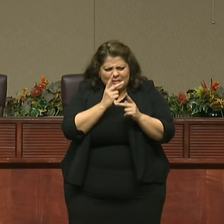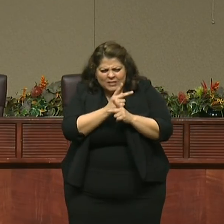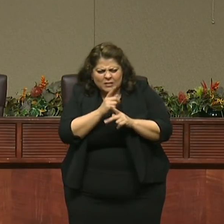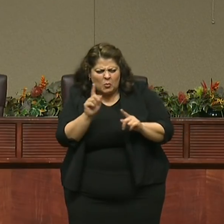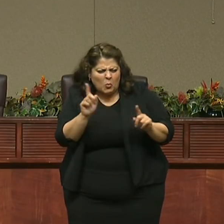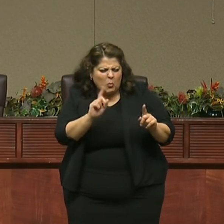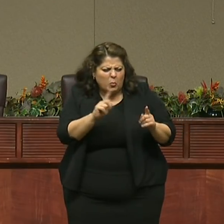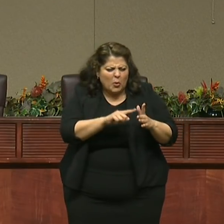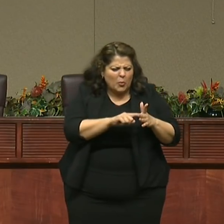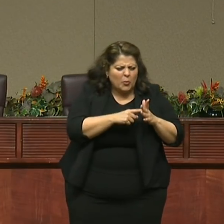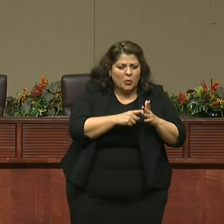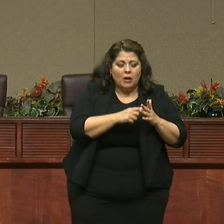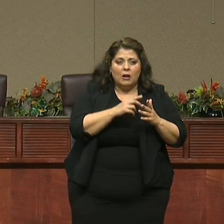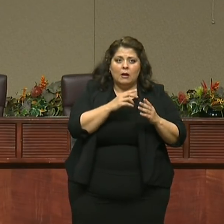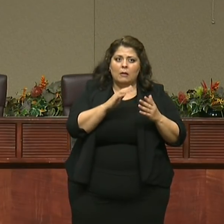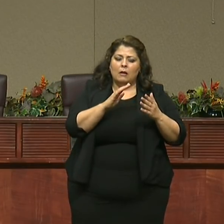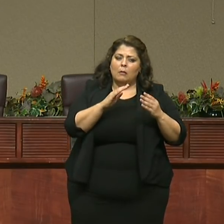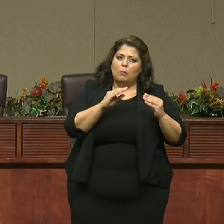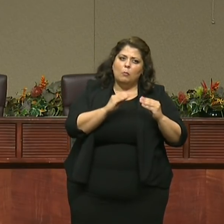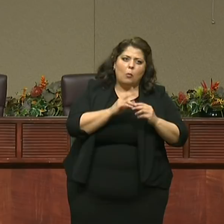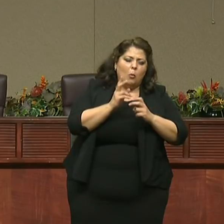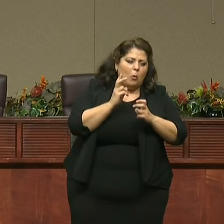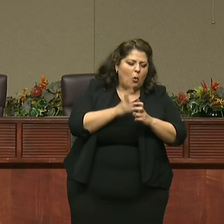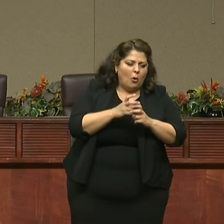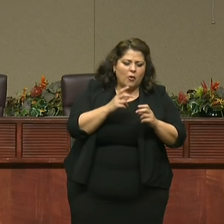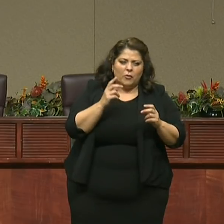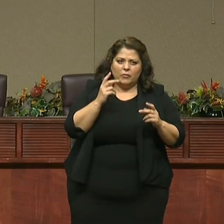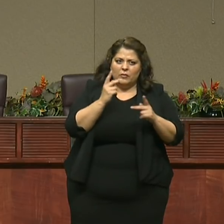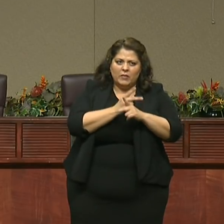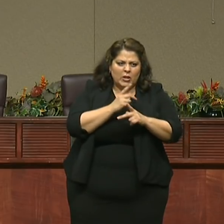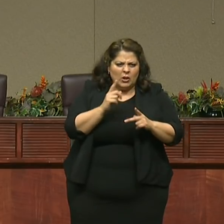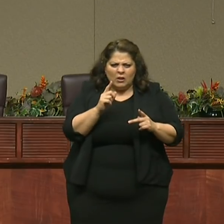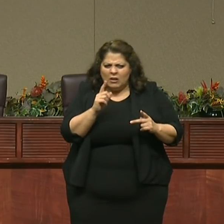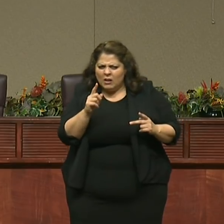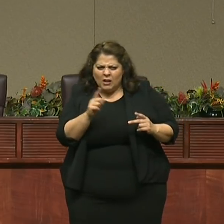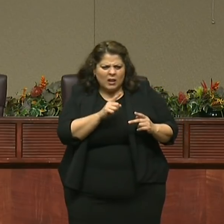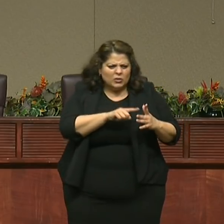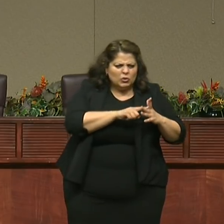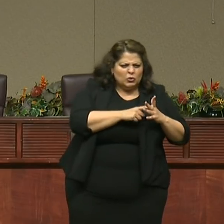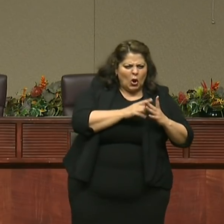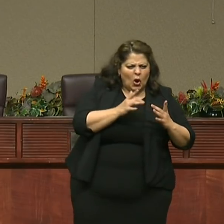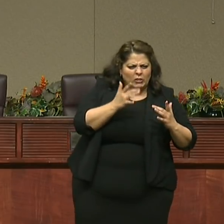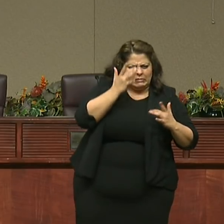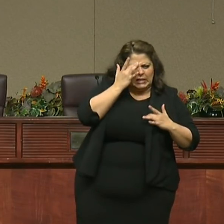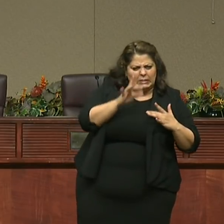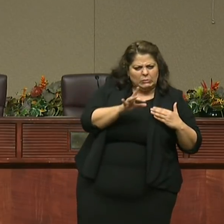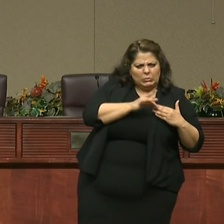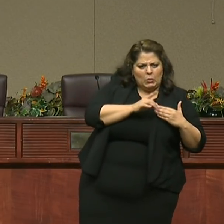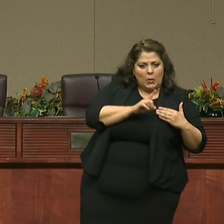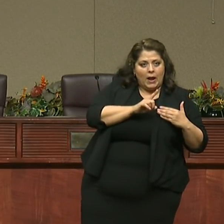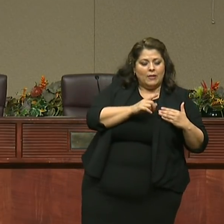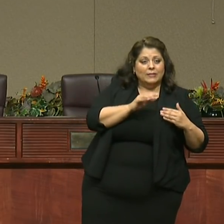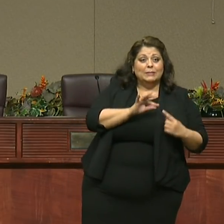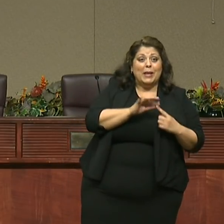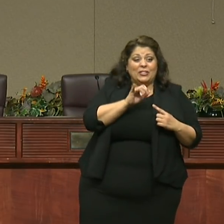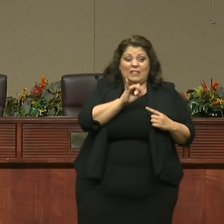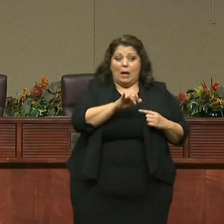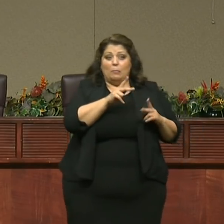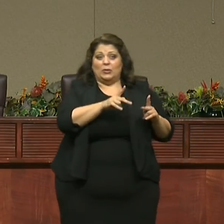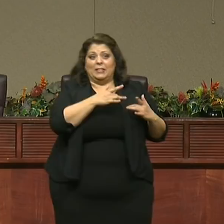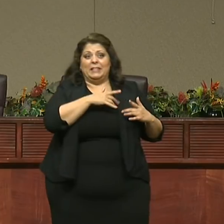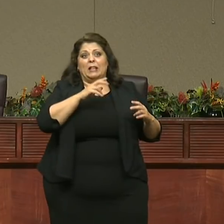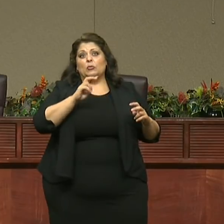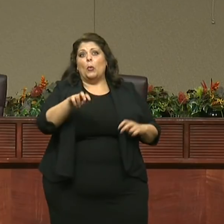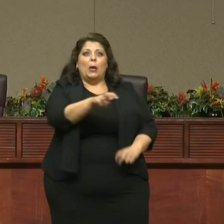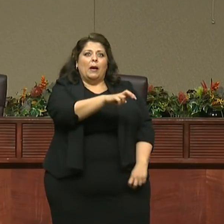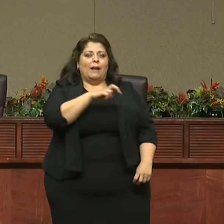becomes harder and harder to pinpoint what a person may have acquired, especially if they have a lot of mobility. At the